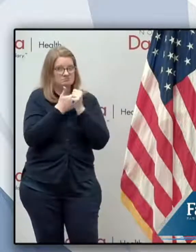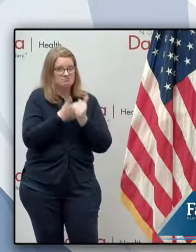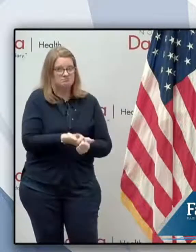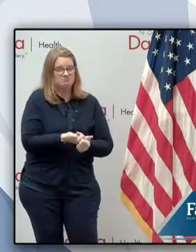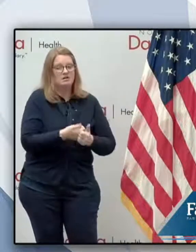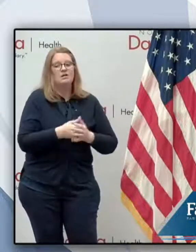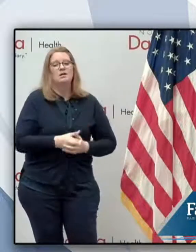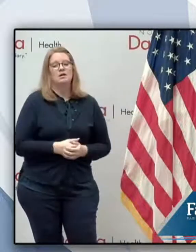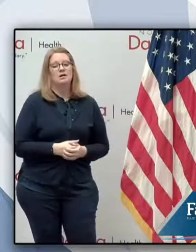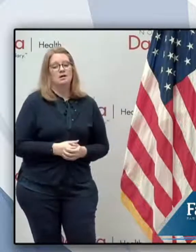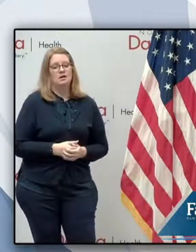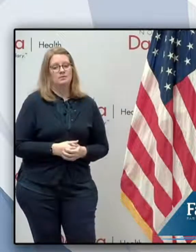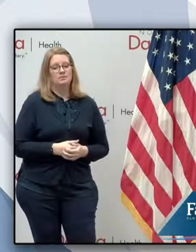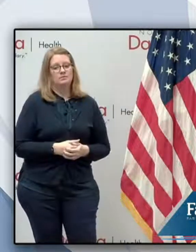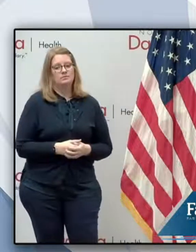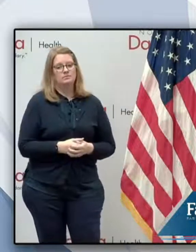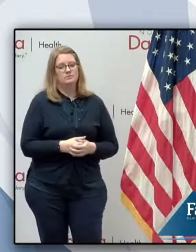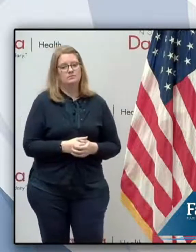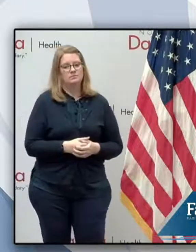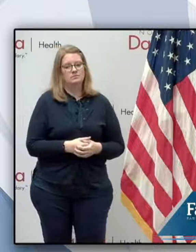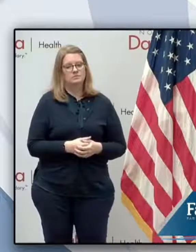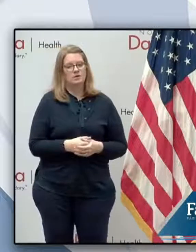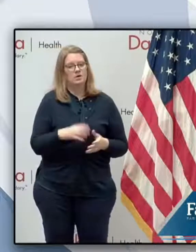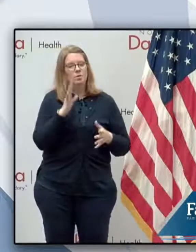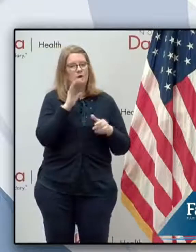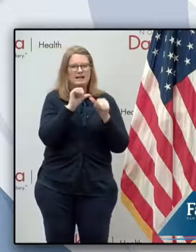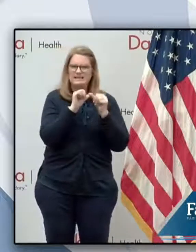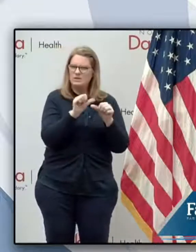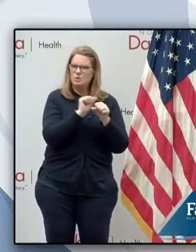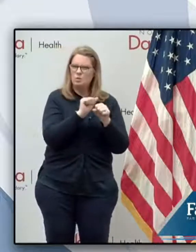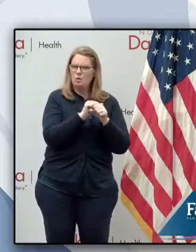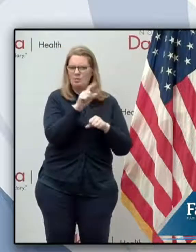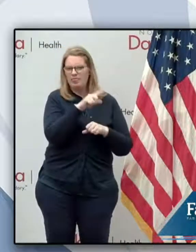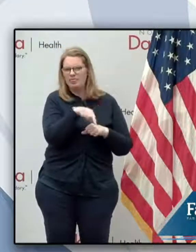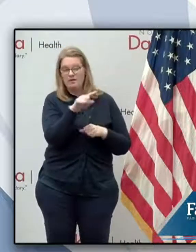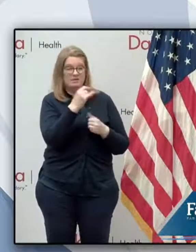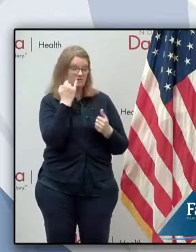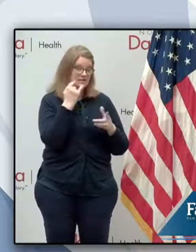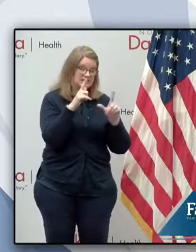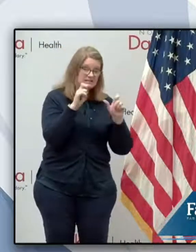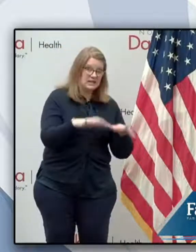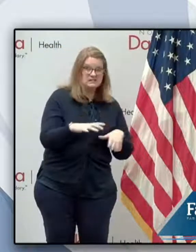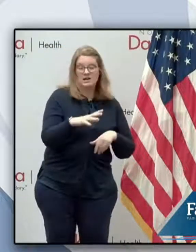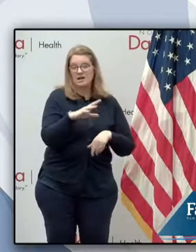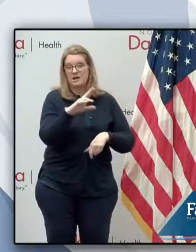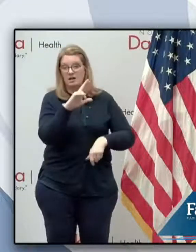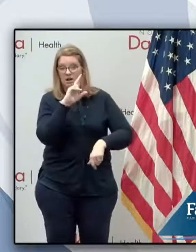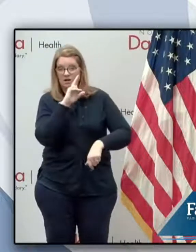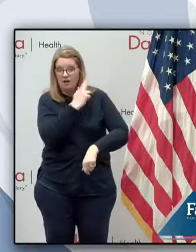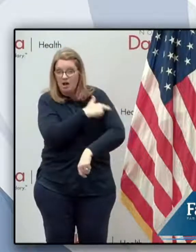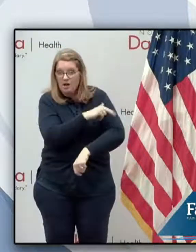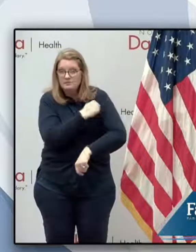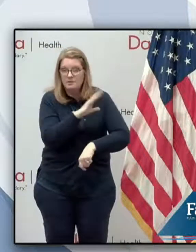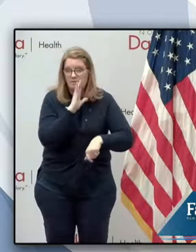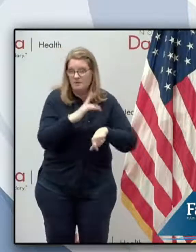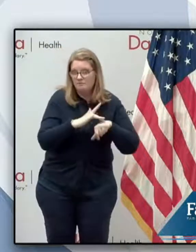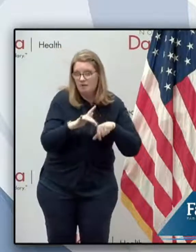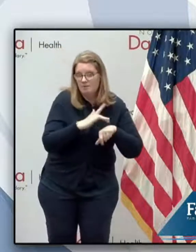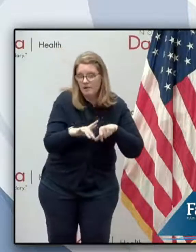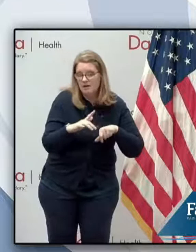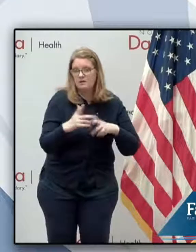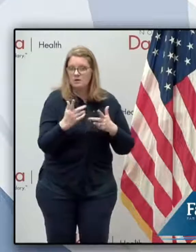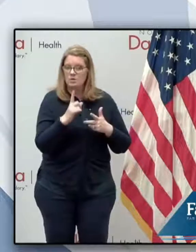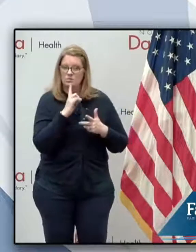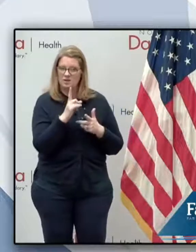are going to continue to work with them, whether it's on testing or hospital capacity, to make sure that we continue to partner